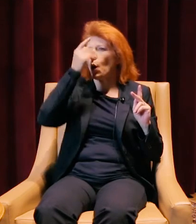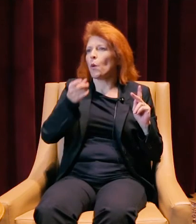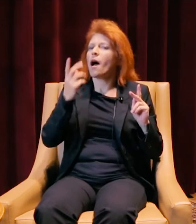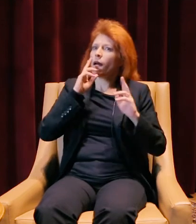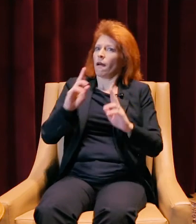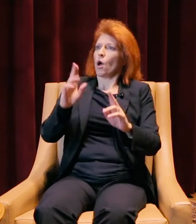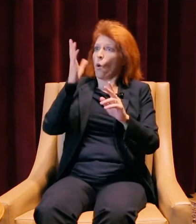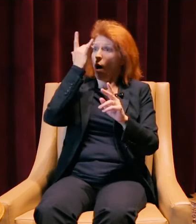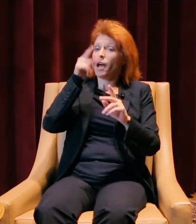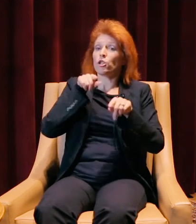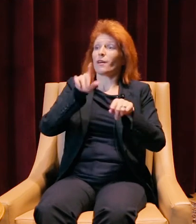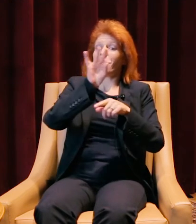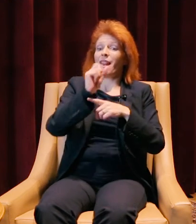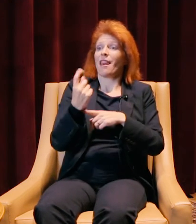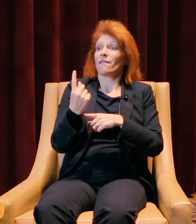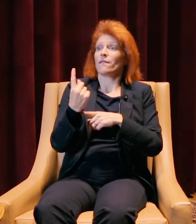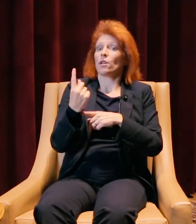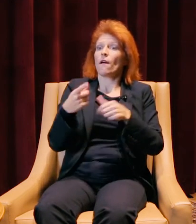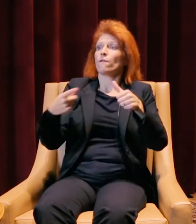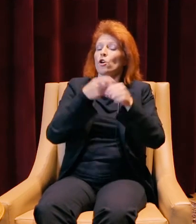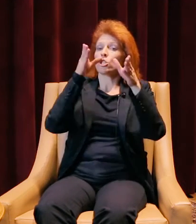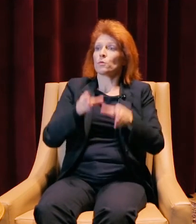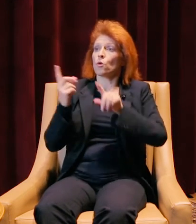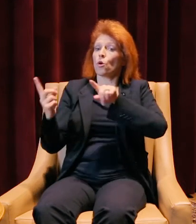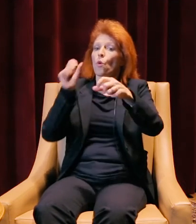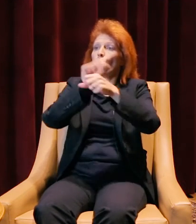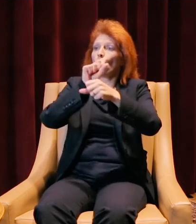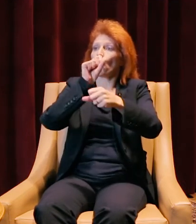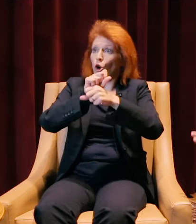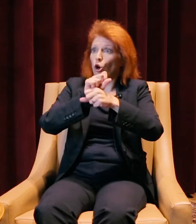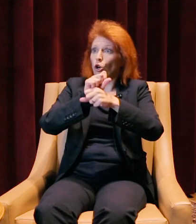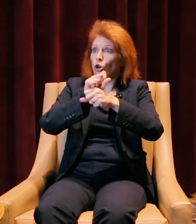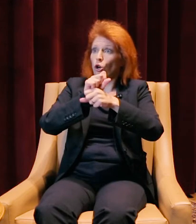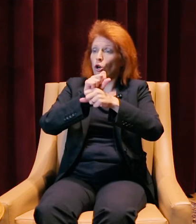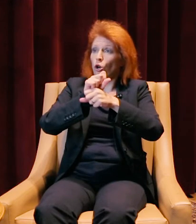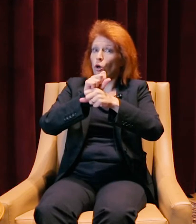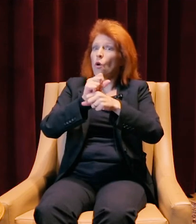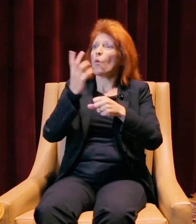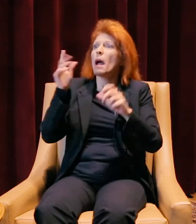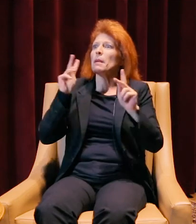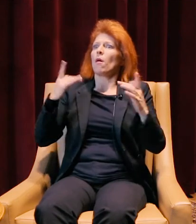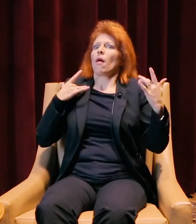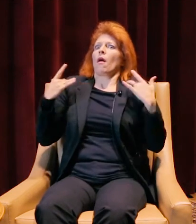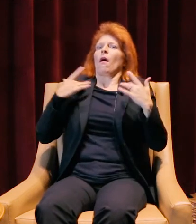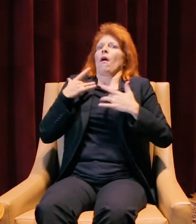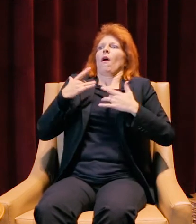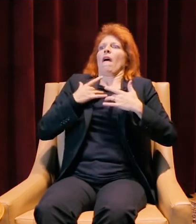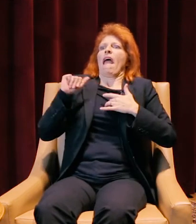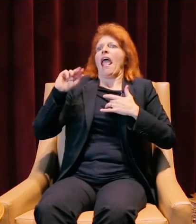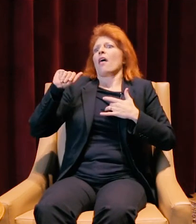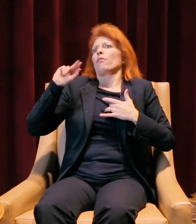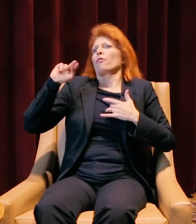him because during 9/11, he was the first person to go to work when there were concerns about anthrax, and